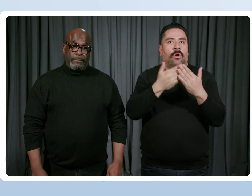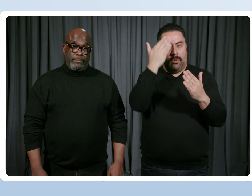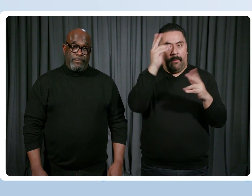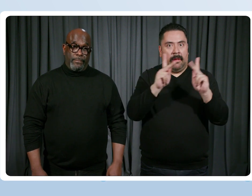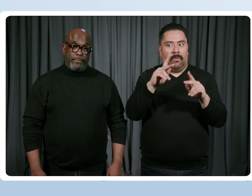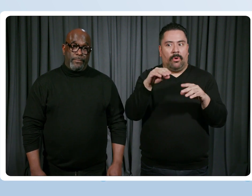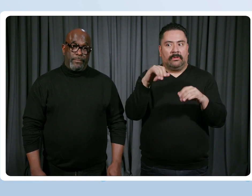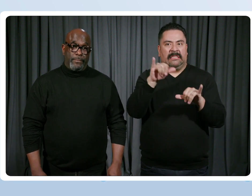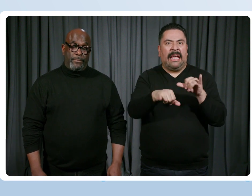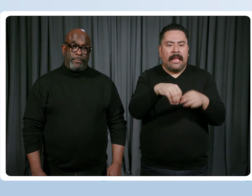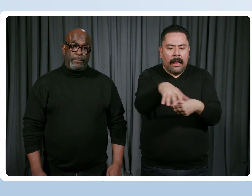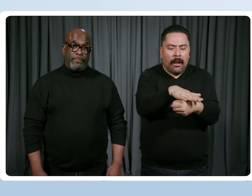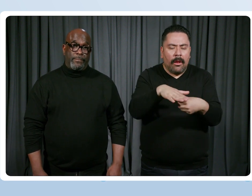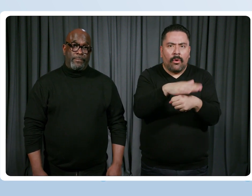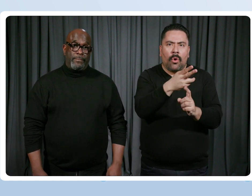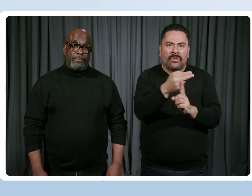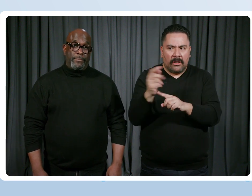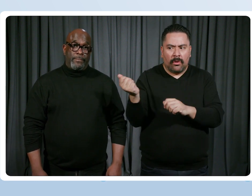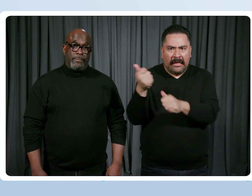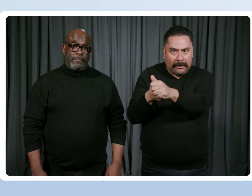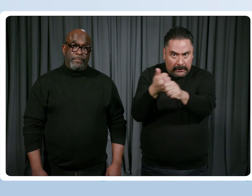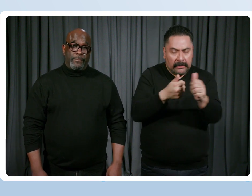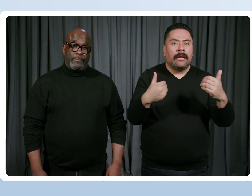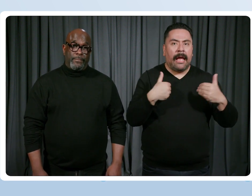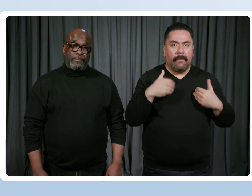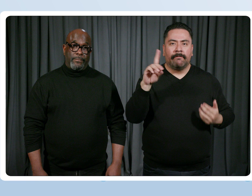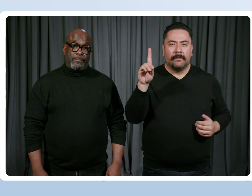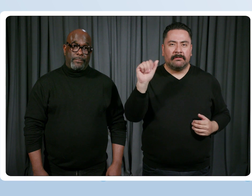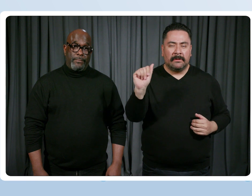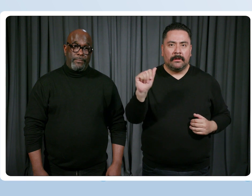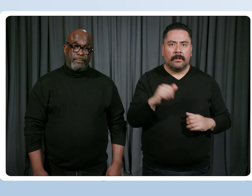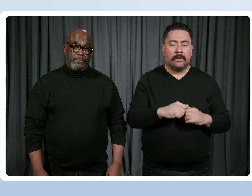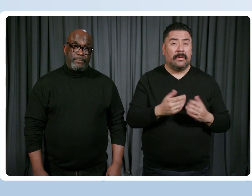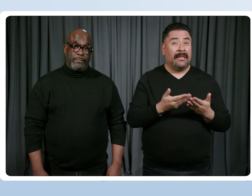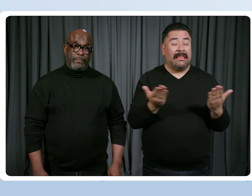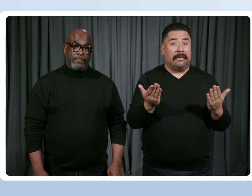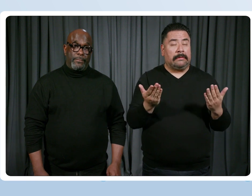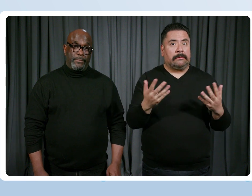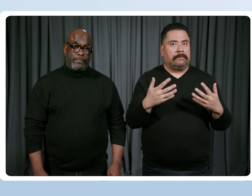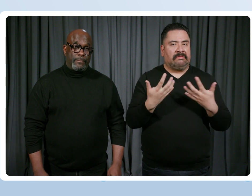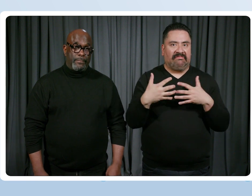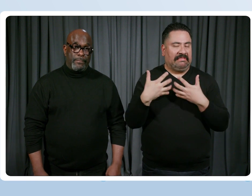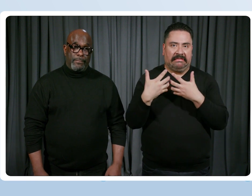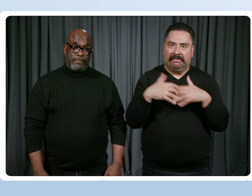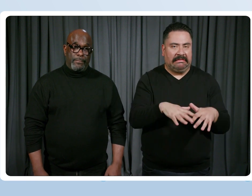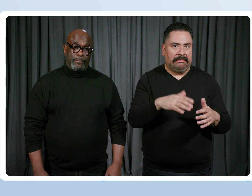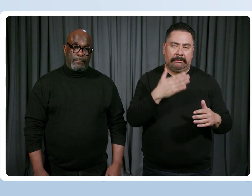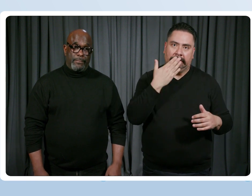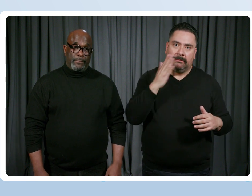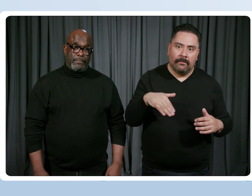hotels, and they all were people who have disabilities. And things went poorly because they